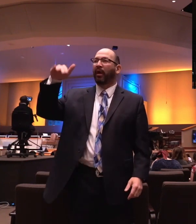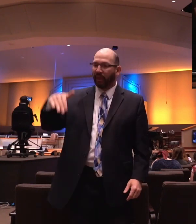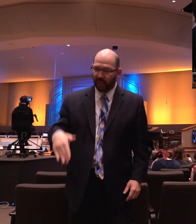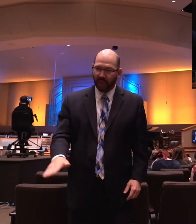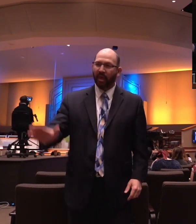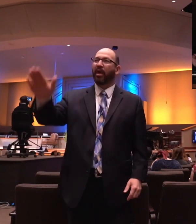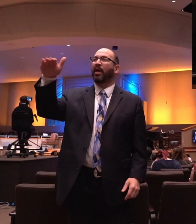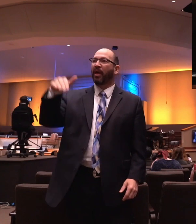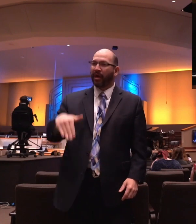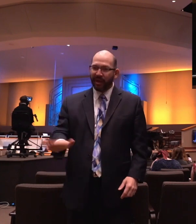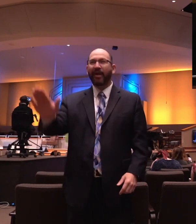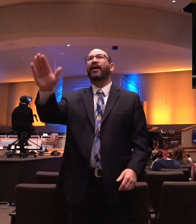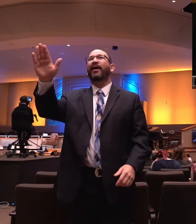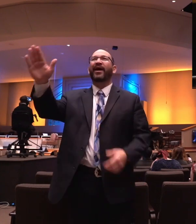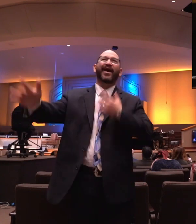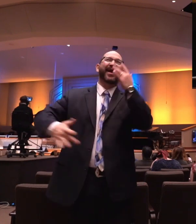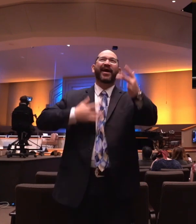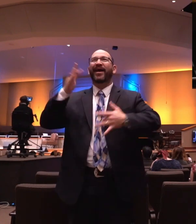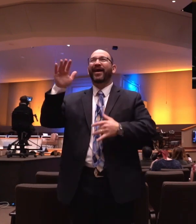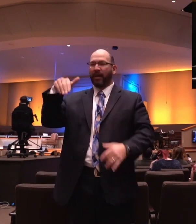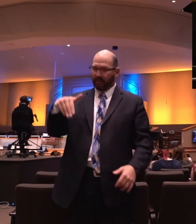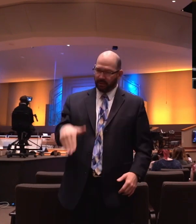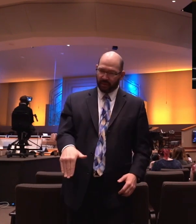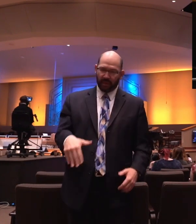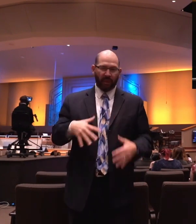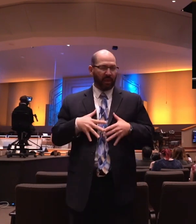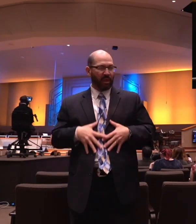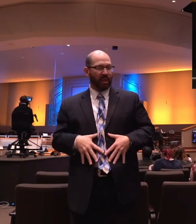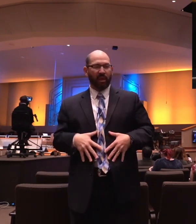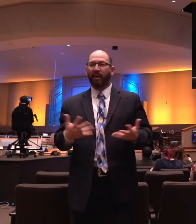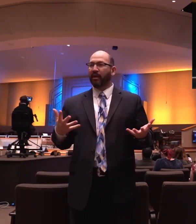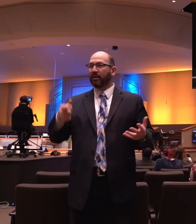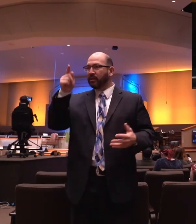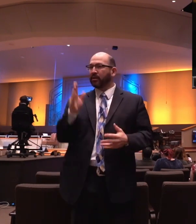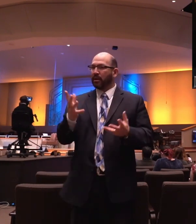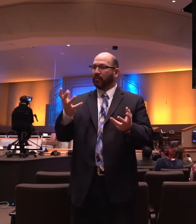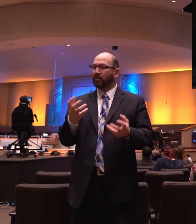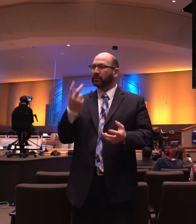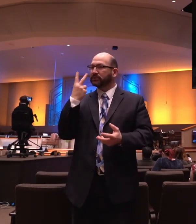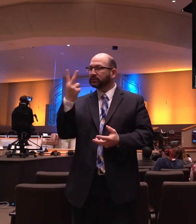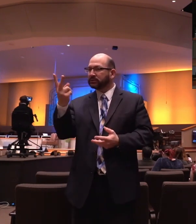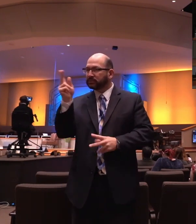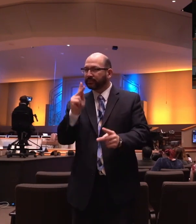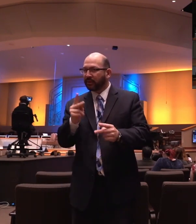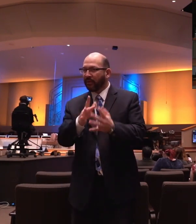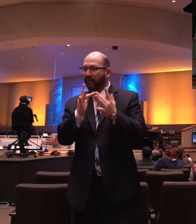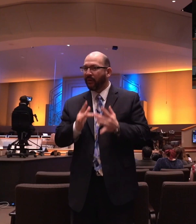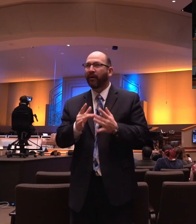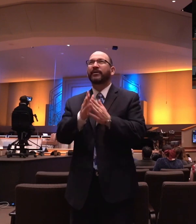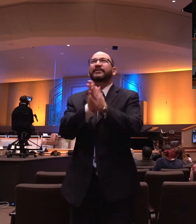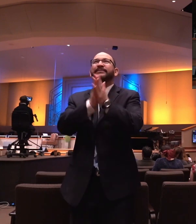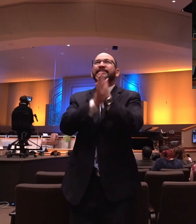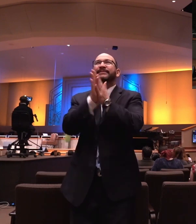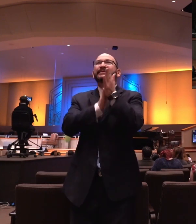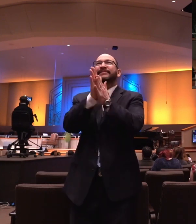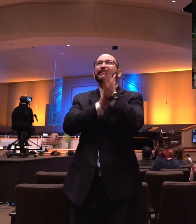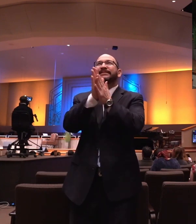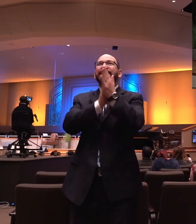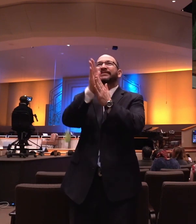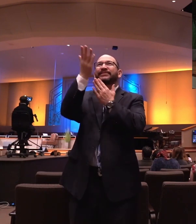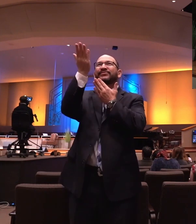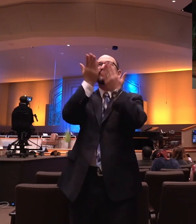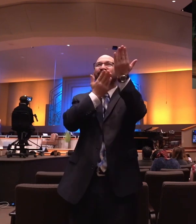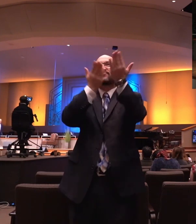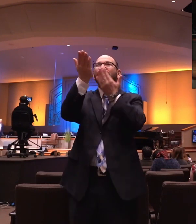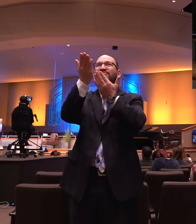up and down. The Bible says that God's looking for somebody whose heart is perfect toward Him that He